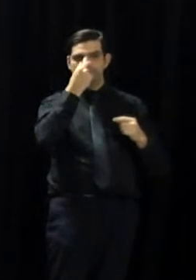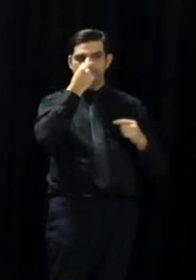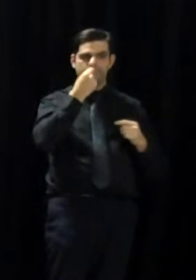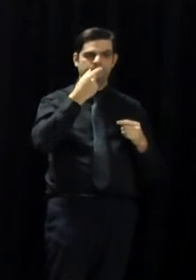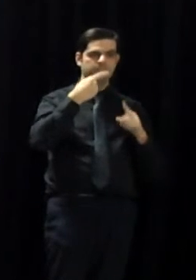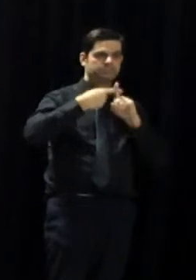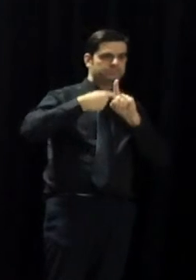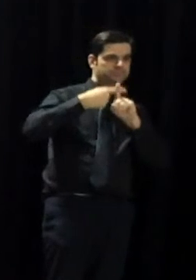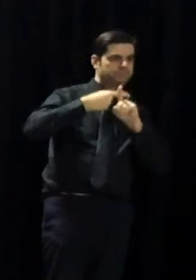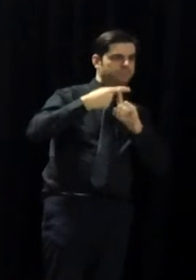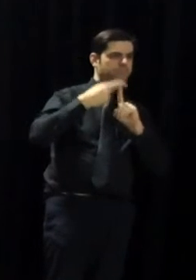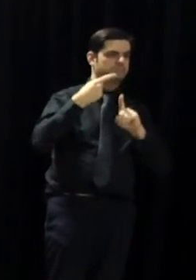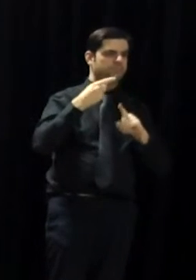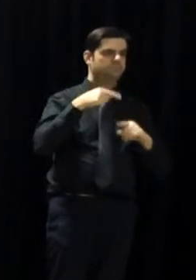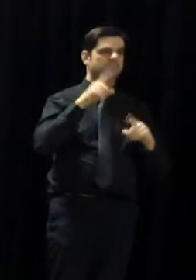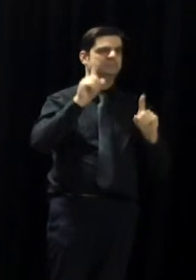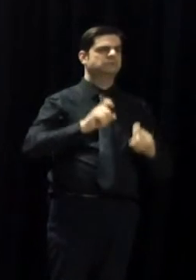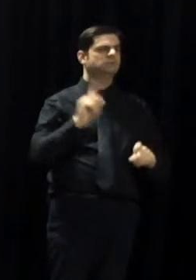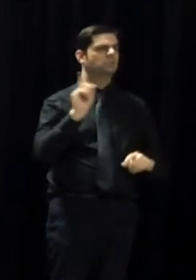through Friday at the F-Shed.